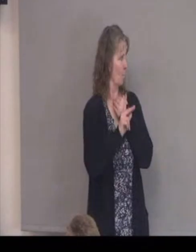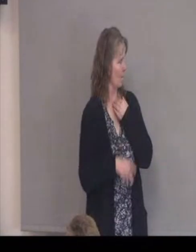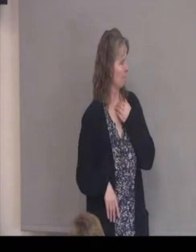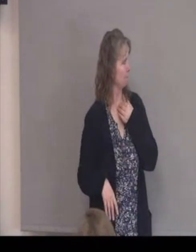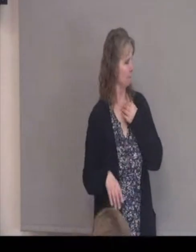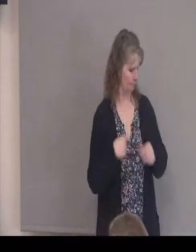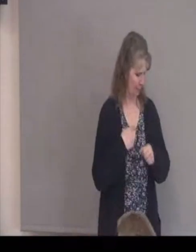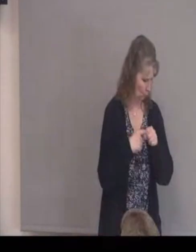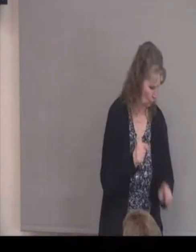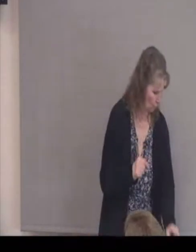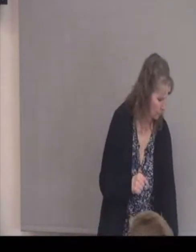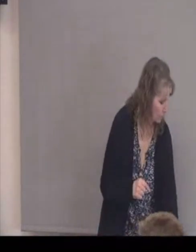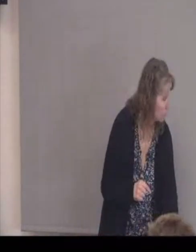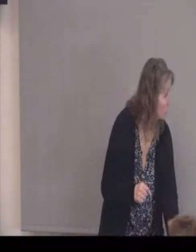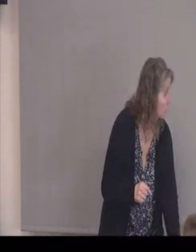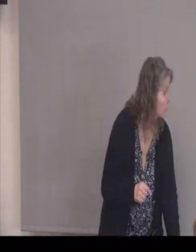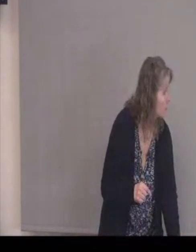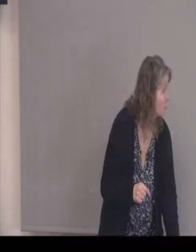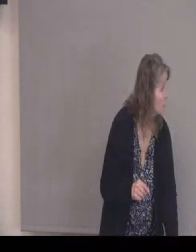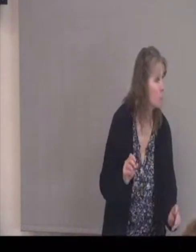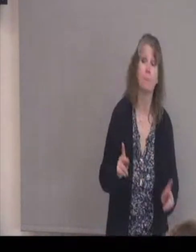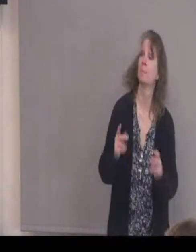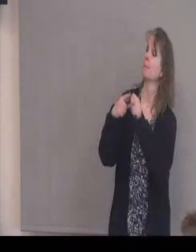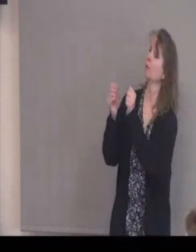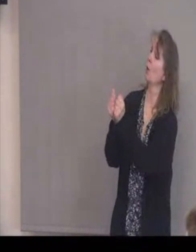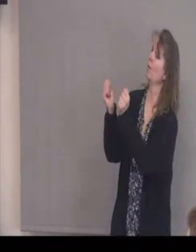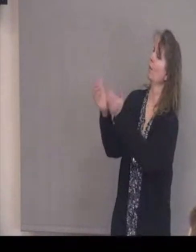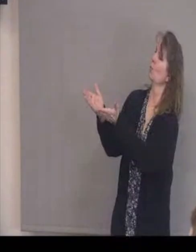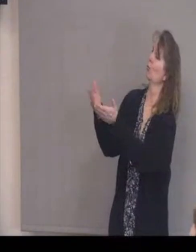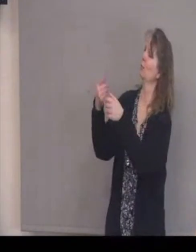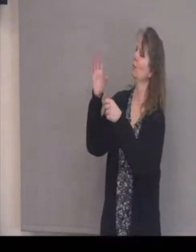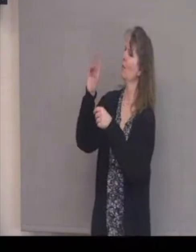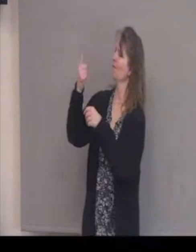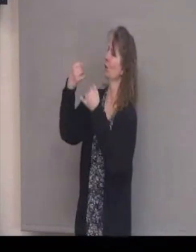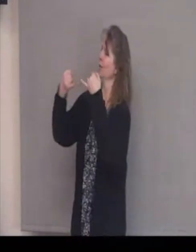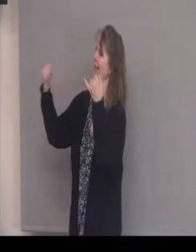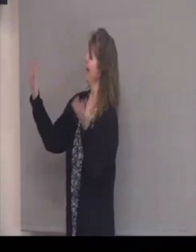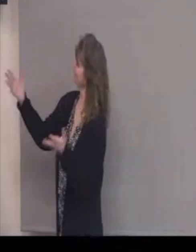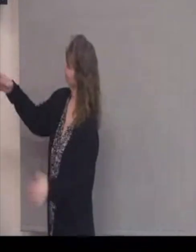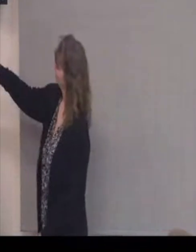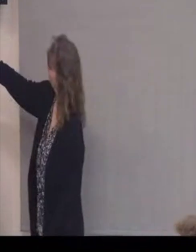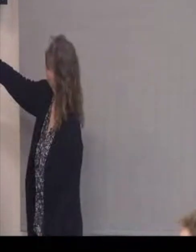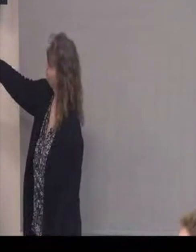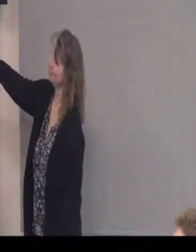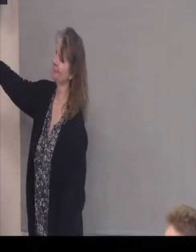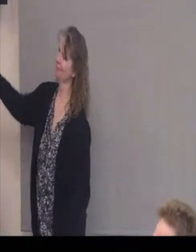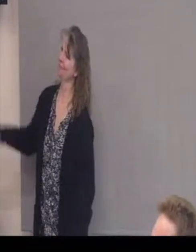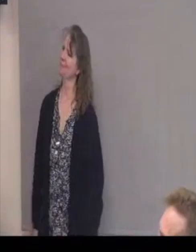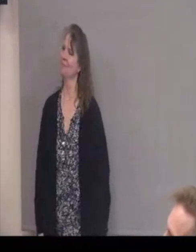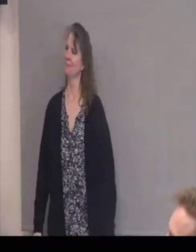And now we're going to go through to test your understanding of these terms. So starting with you, that first